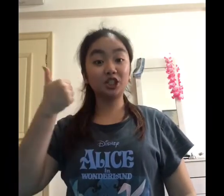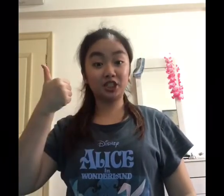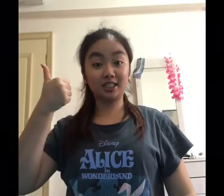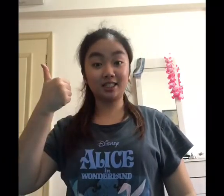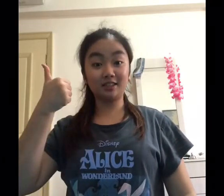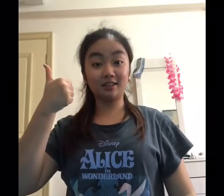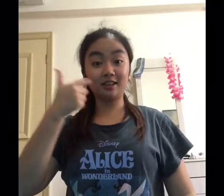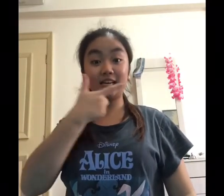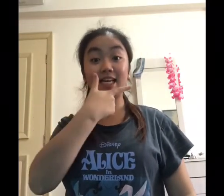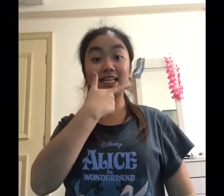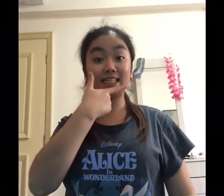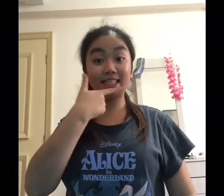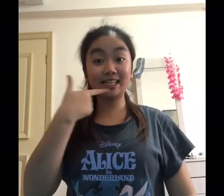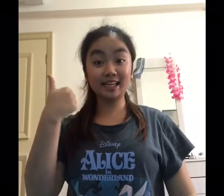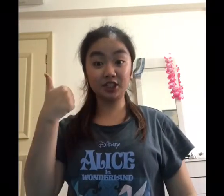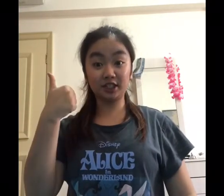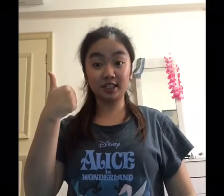Delicious, delicious.